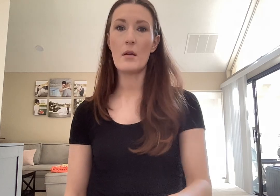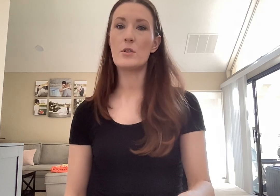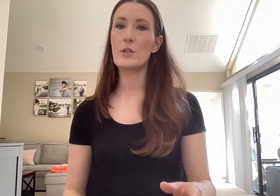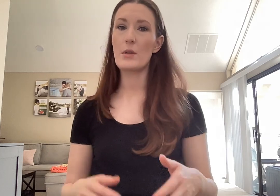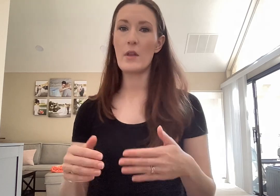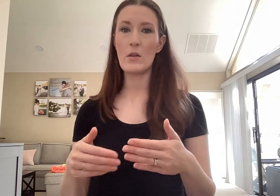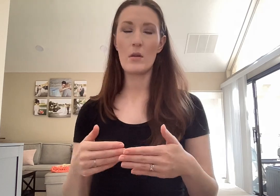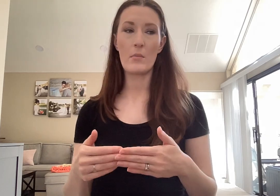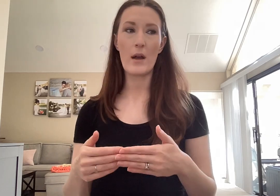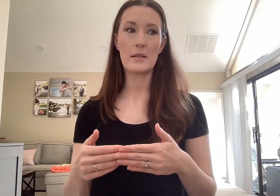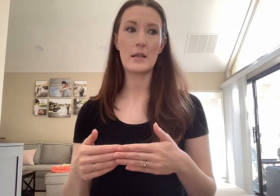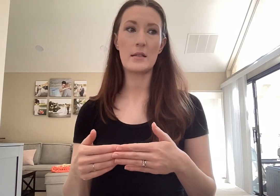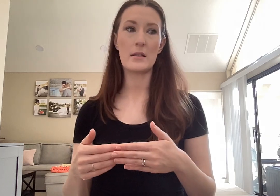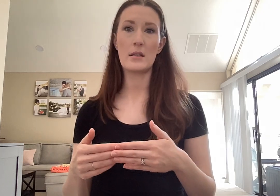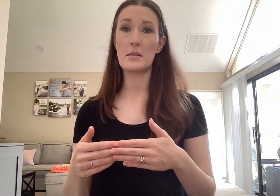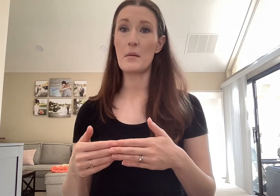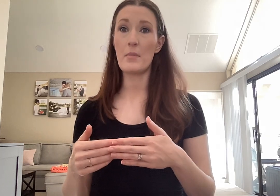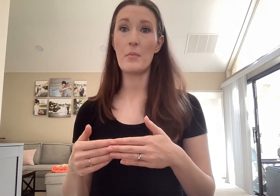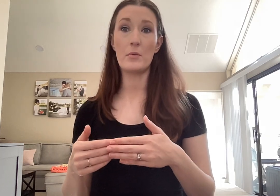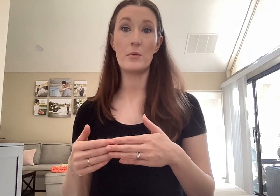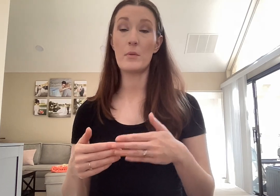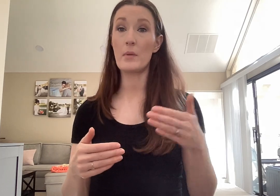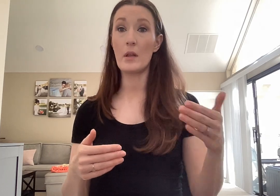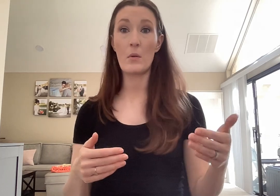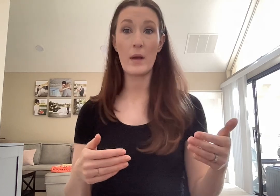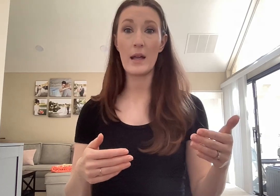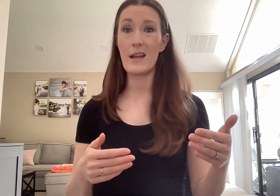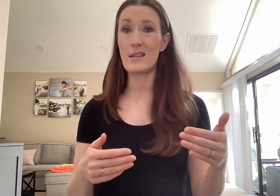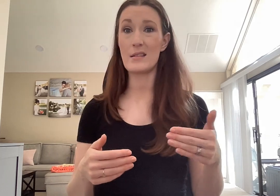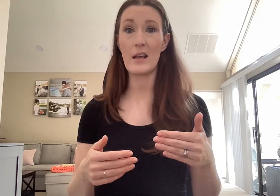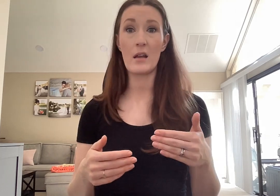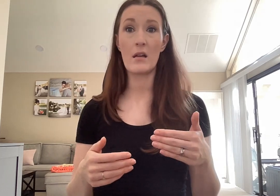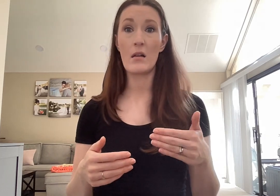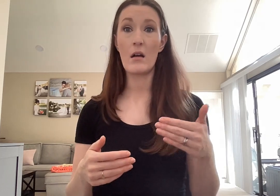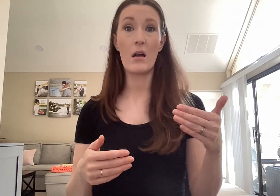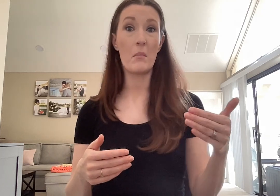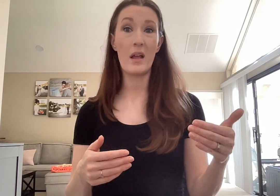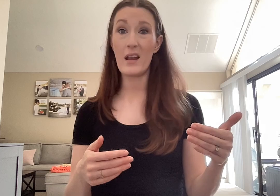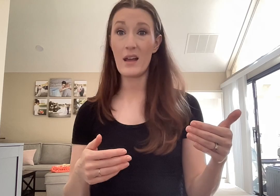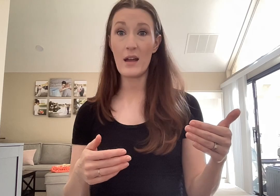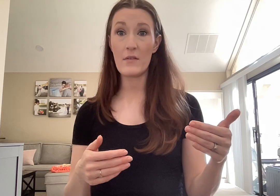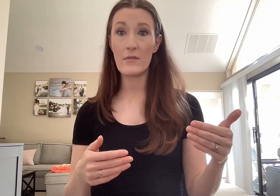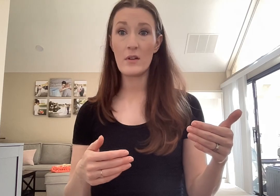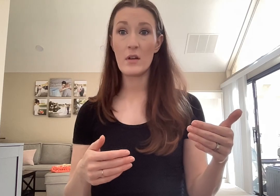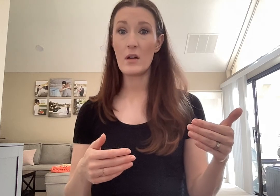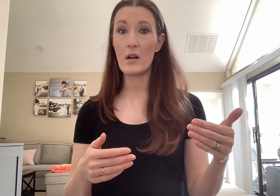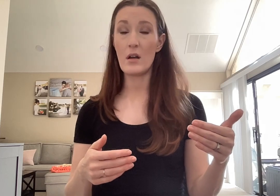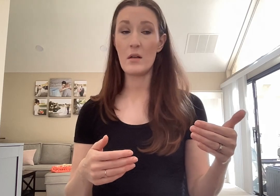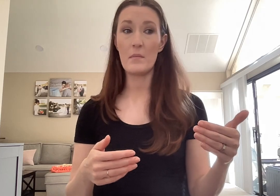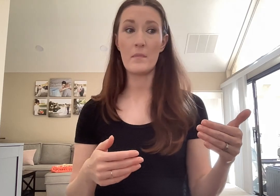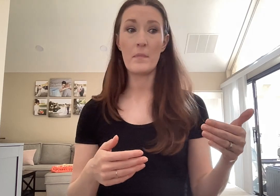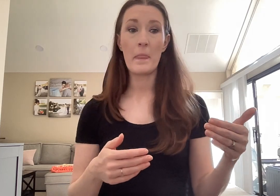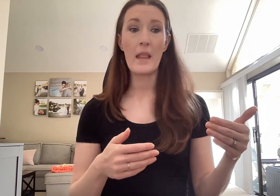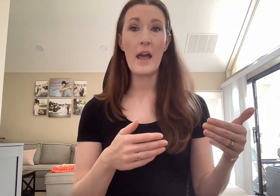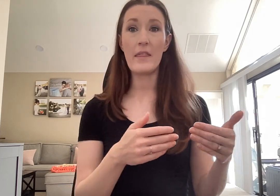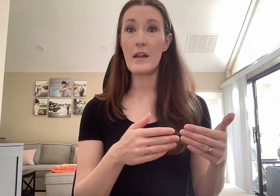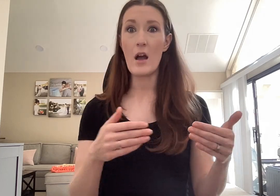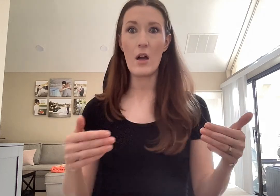just so that you can practice. Some people do it really quick and it's like a minute and a half, and then